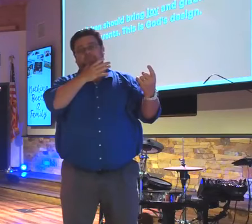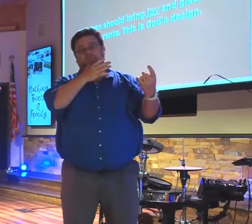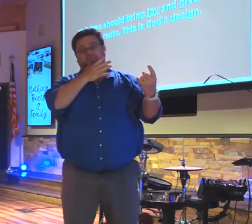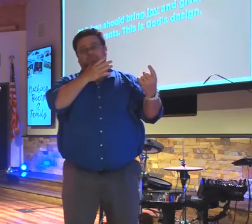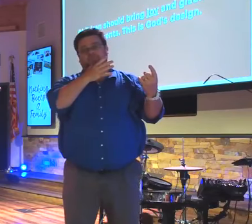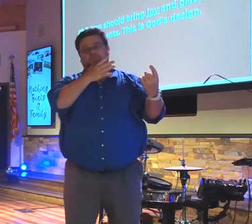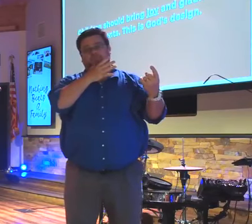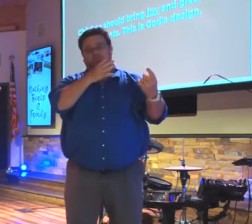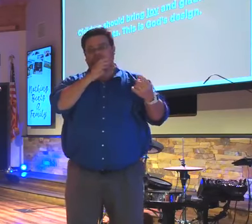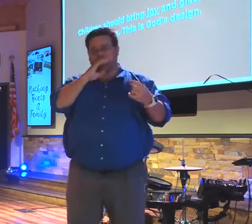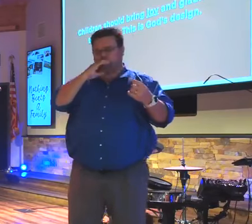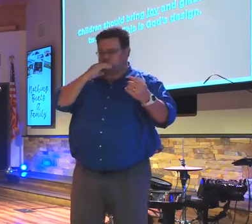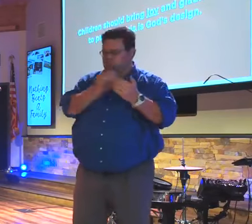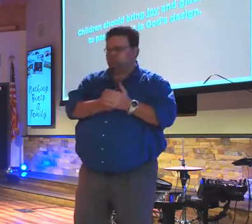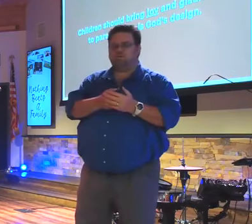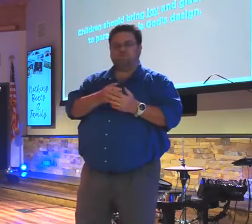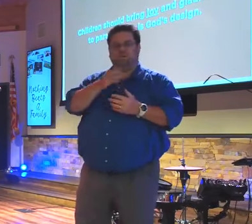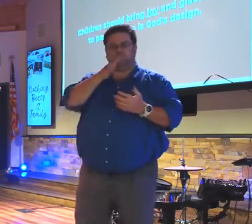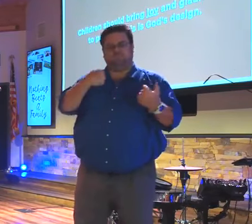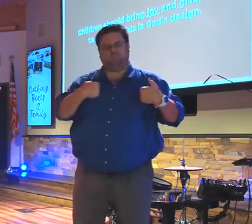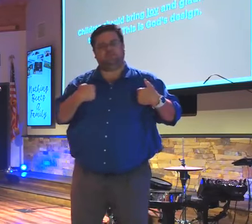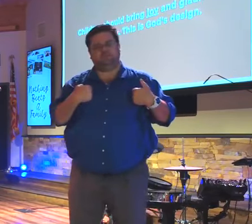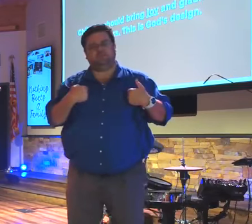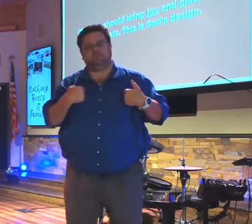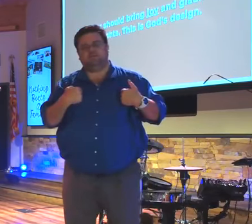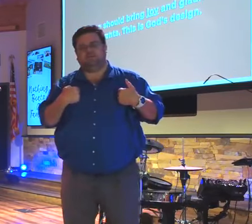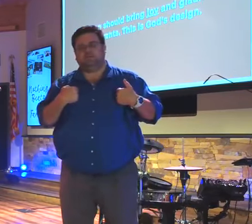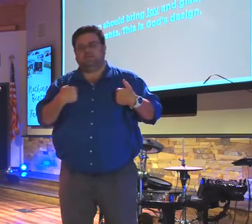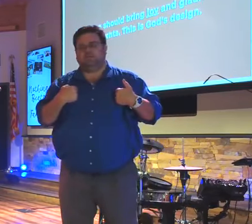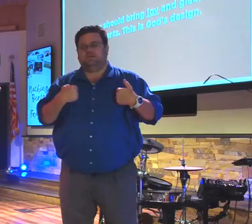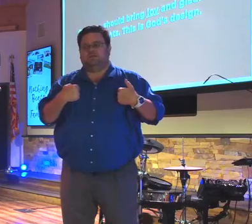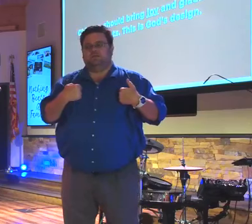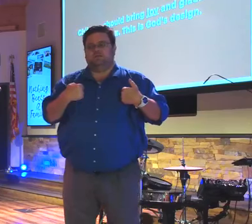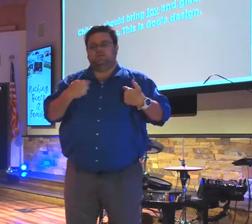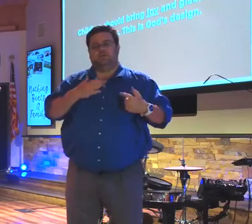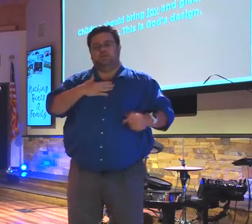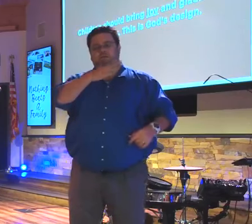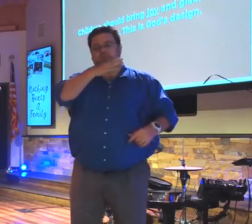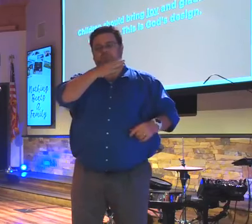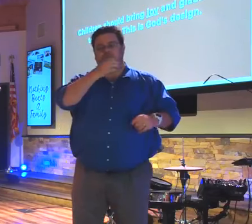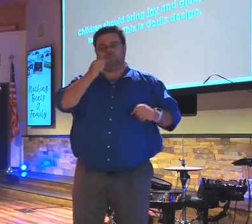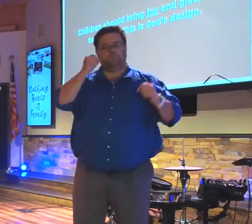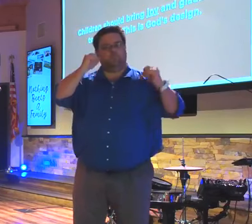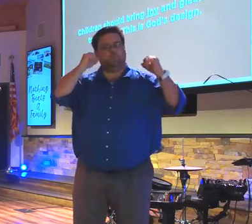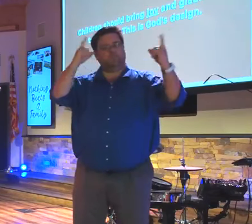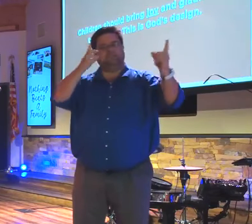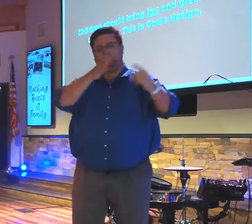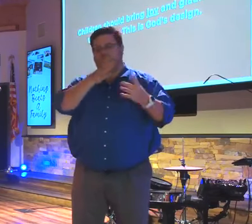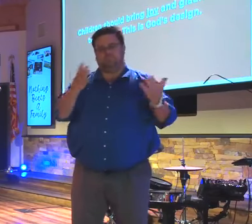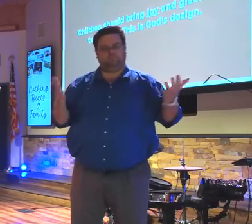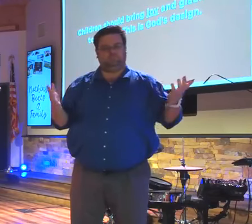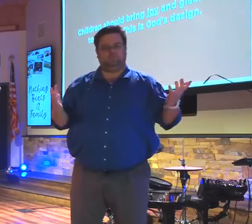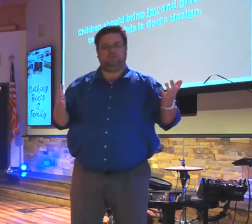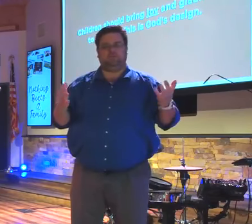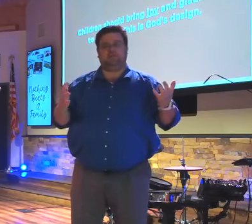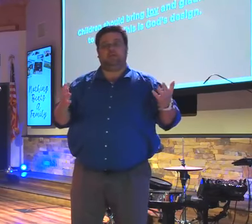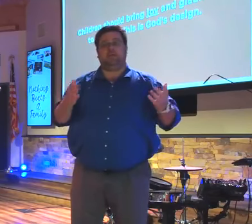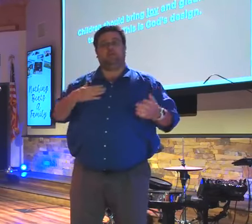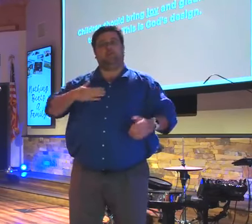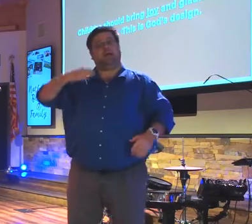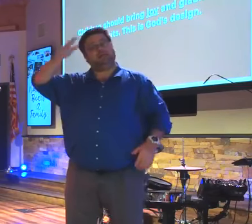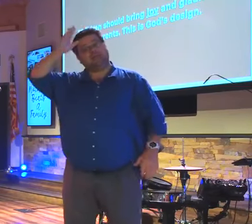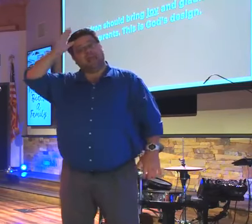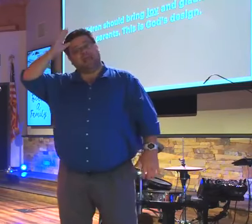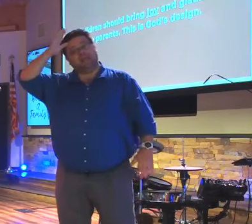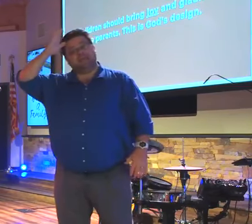an incredible mother. She was just an amazing mom, still is. And my dad, I